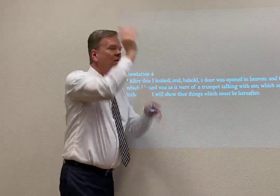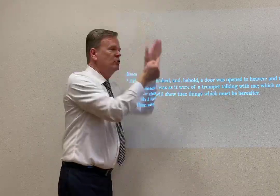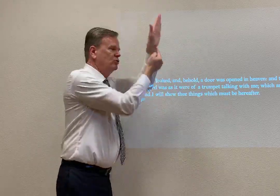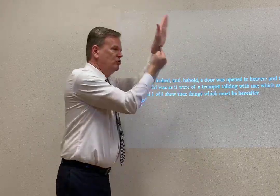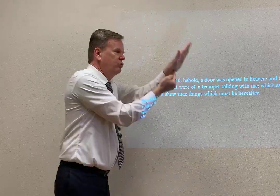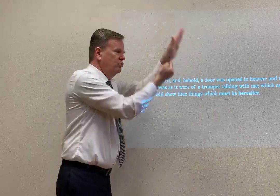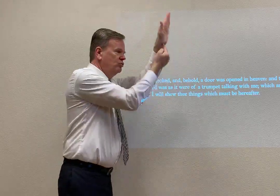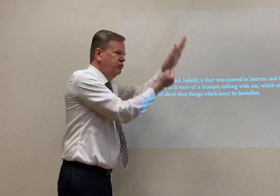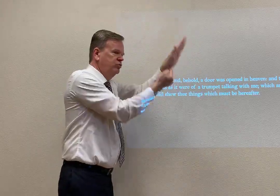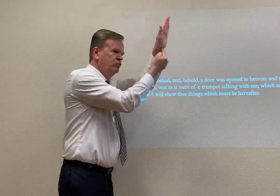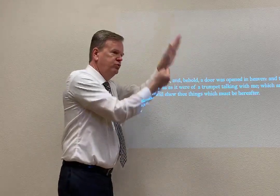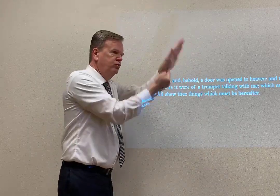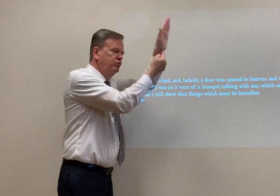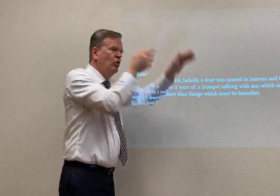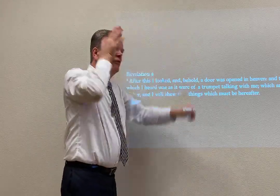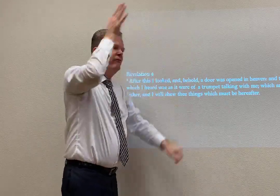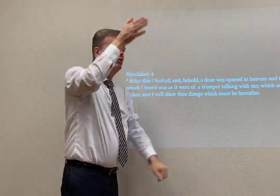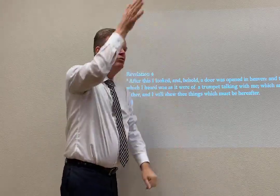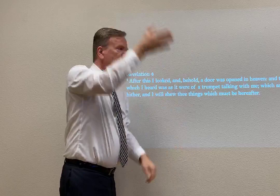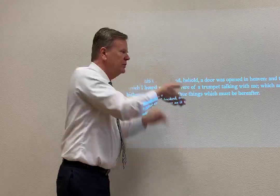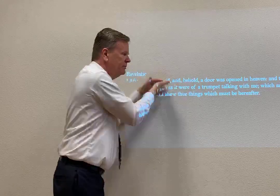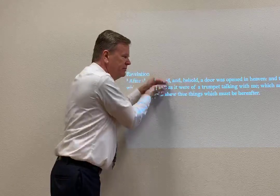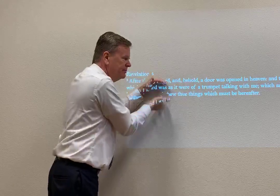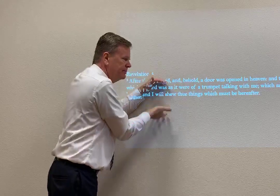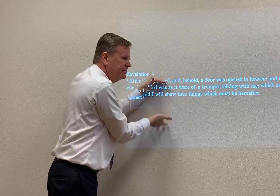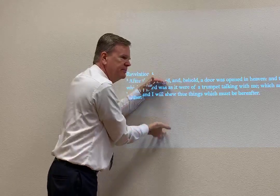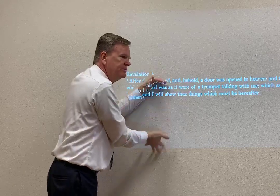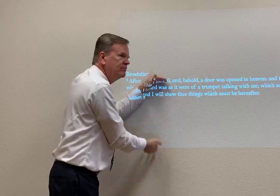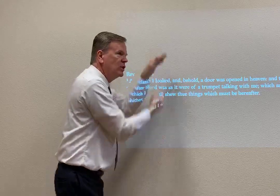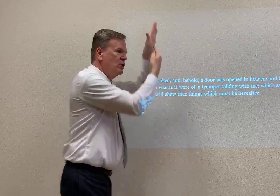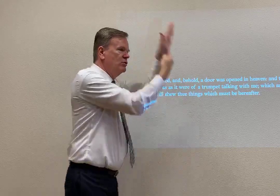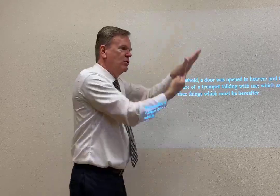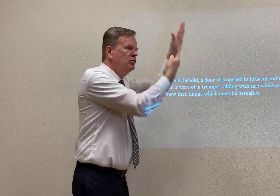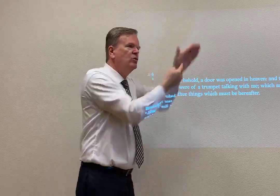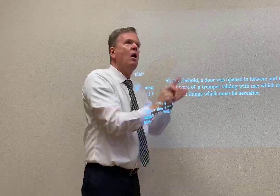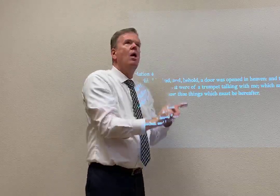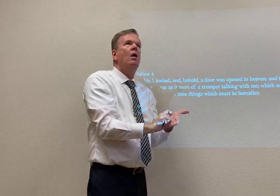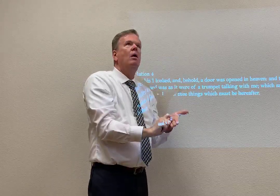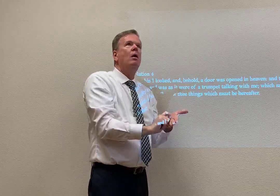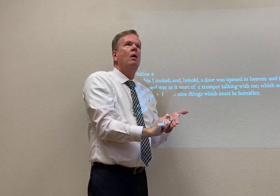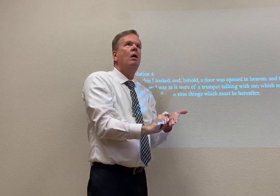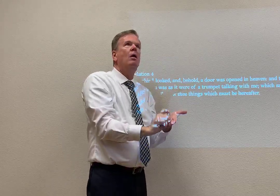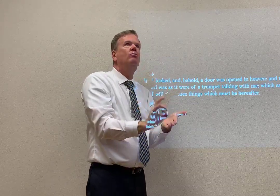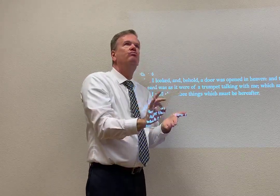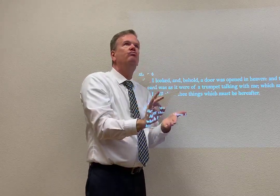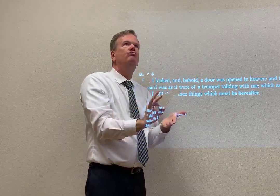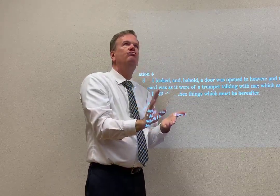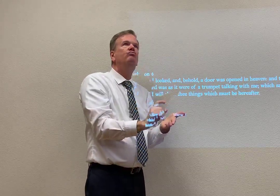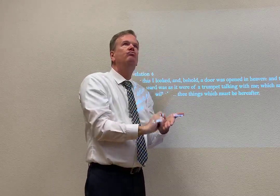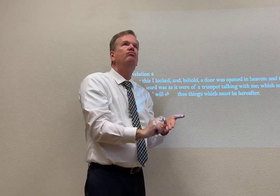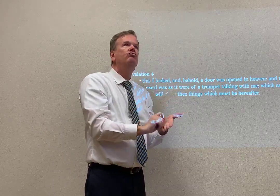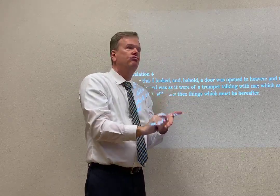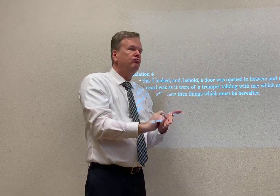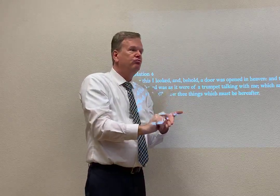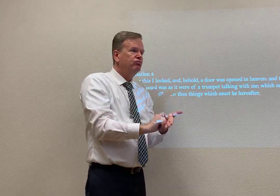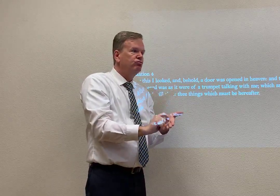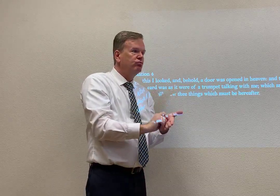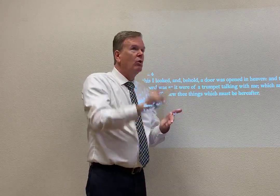But God is showing him dreams and visions of the things that are to come while he's on that isle. So then John writes the